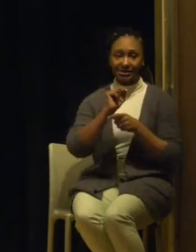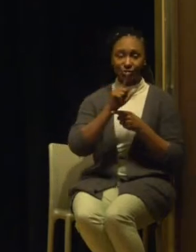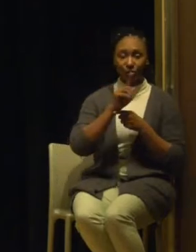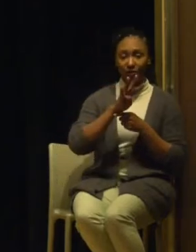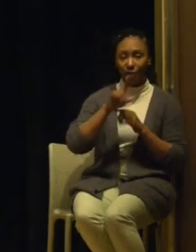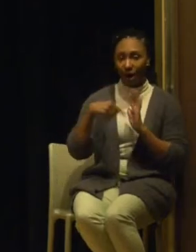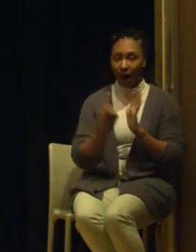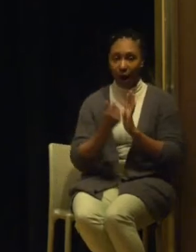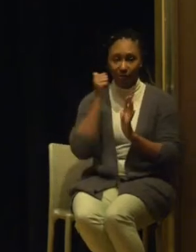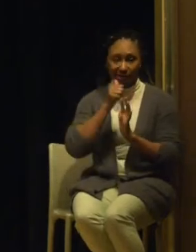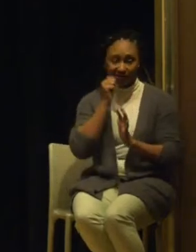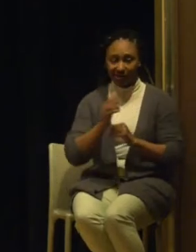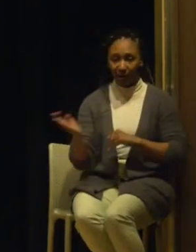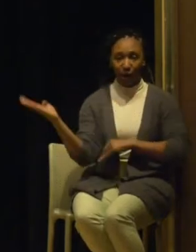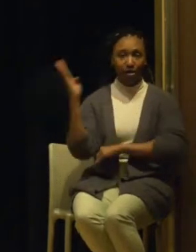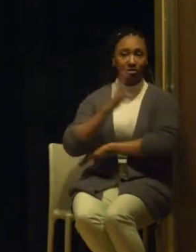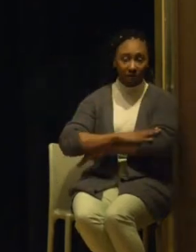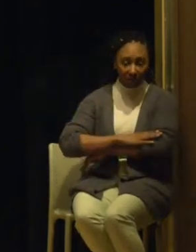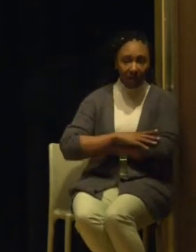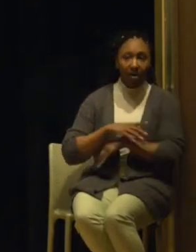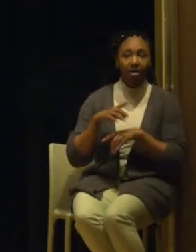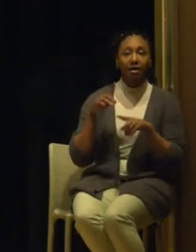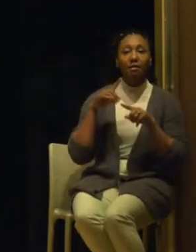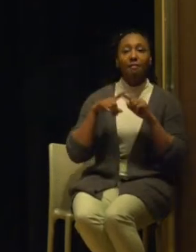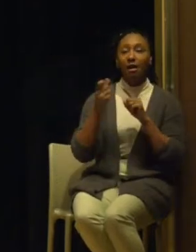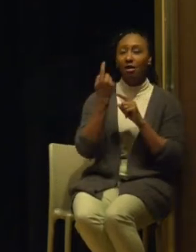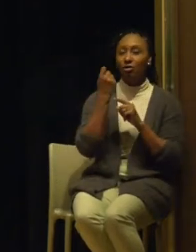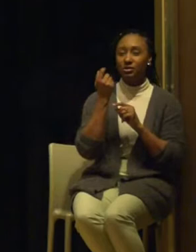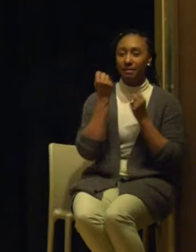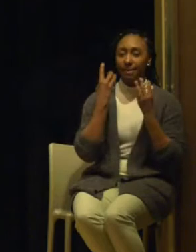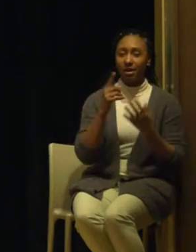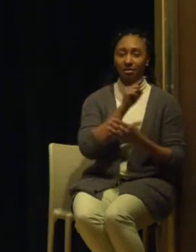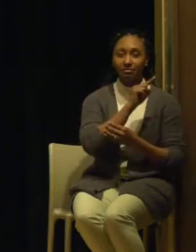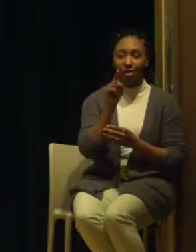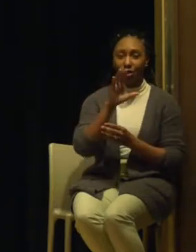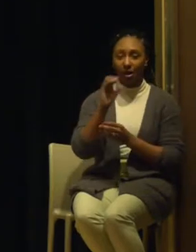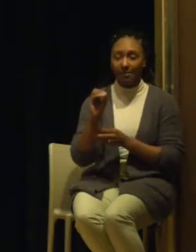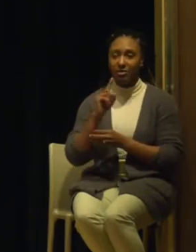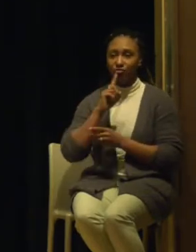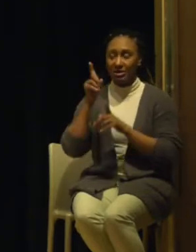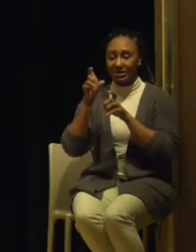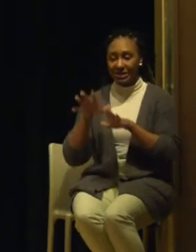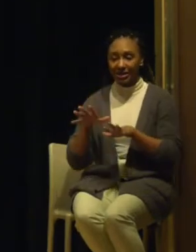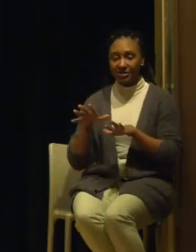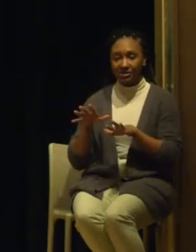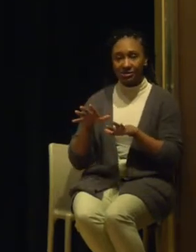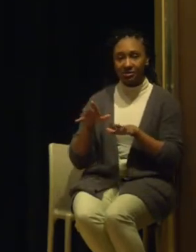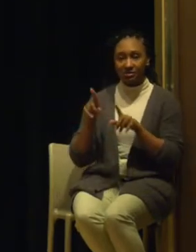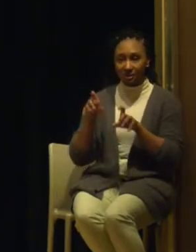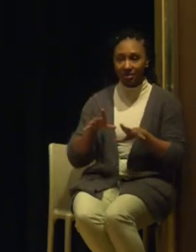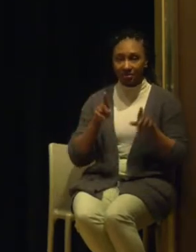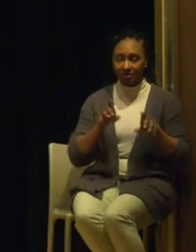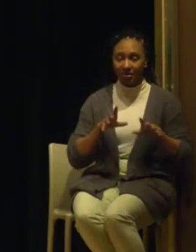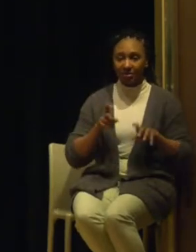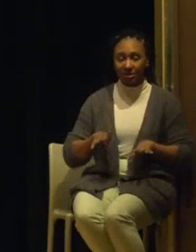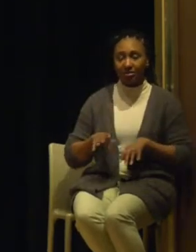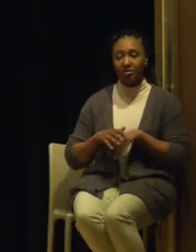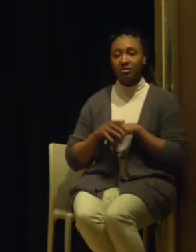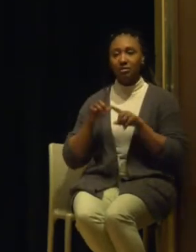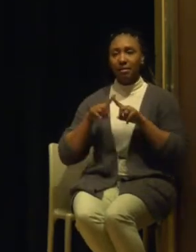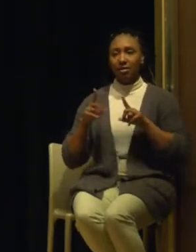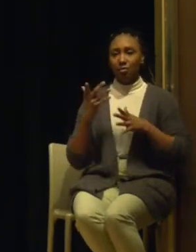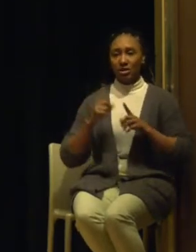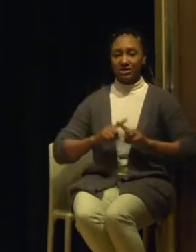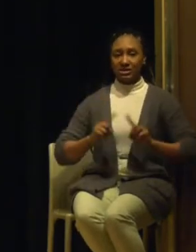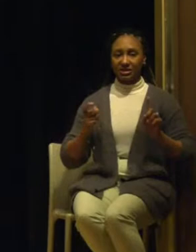had a Black Night. And so they were testing the waters. And so, you know, the question would come up, well, what's the difference between you